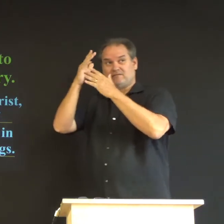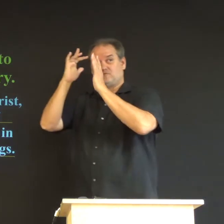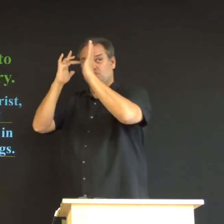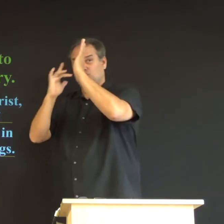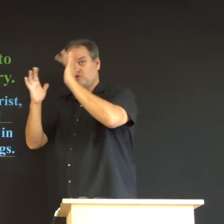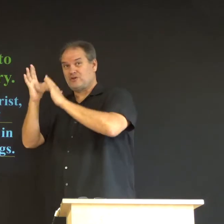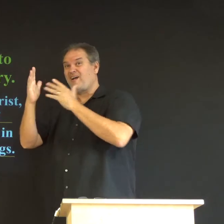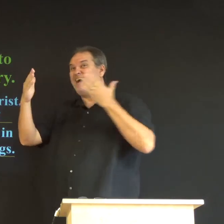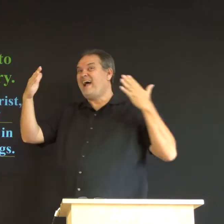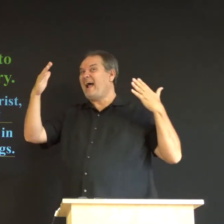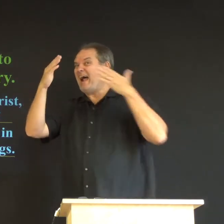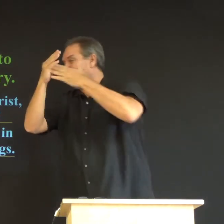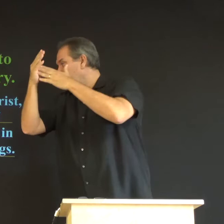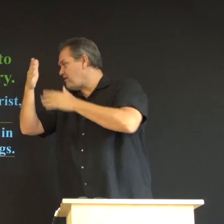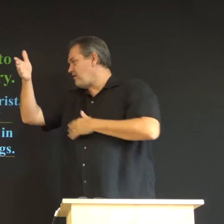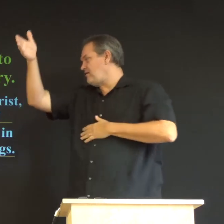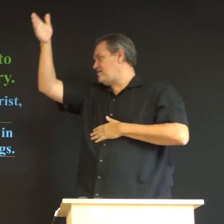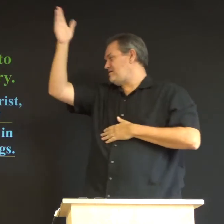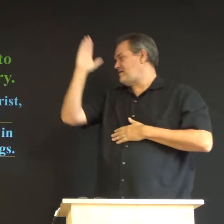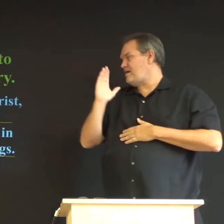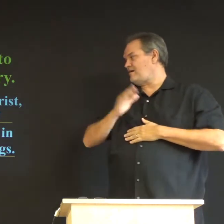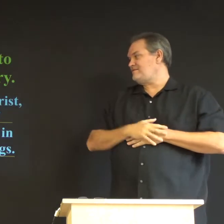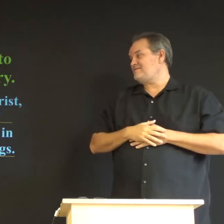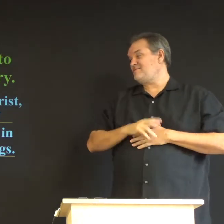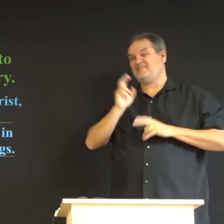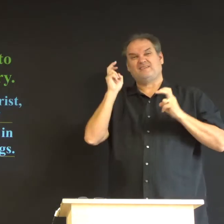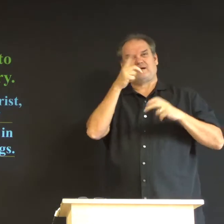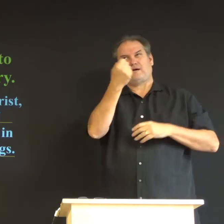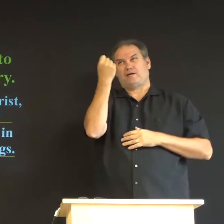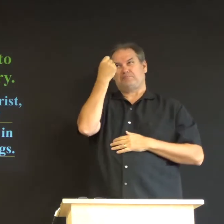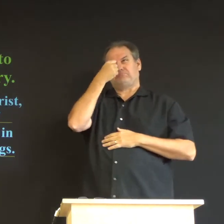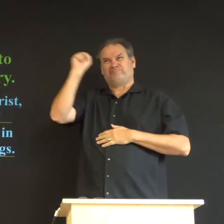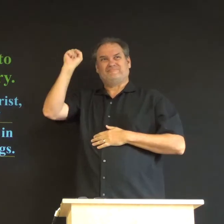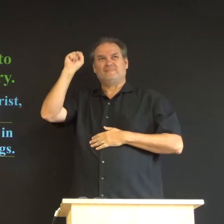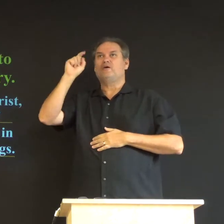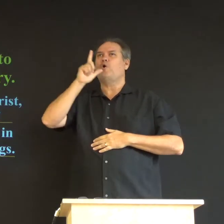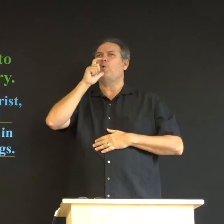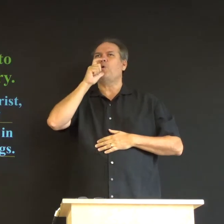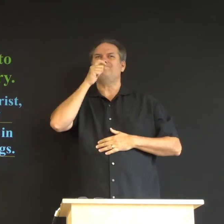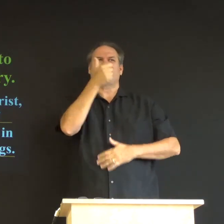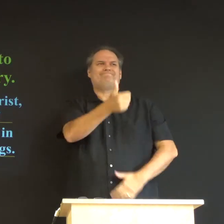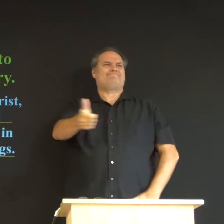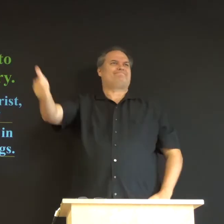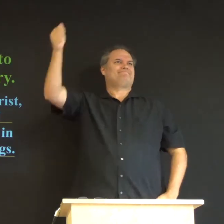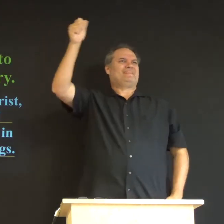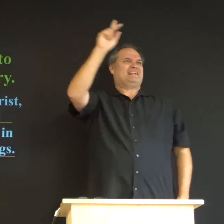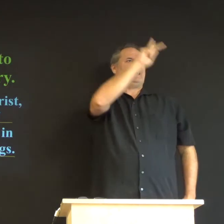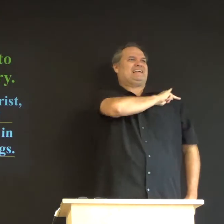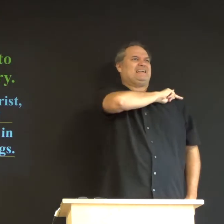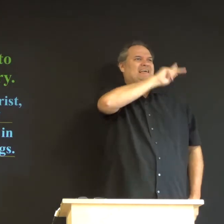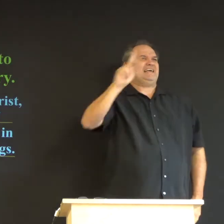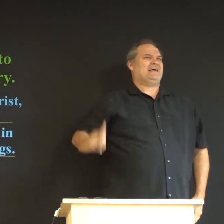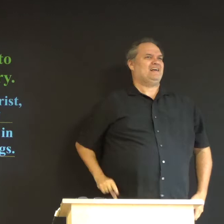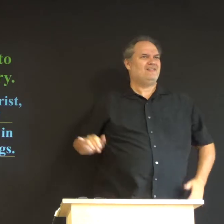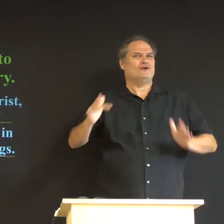Rebellious sin against the Son of God. And rebellion against God Himself, the